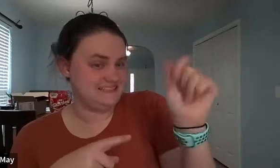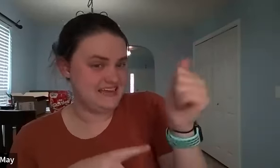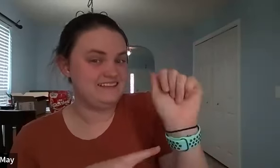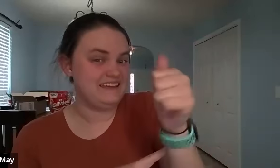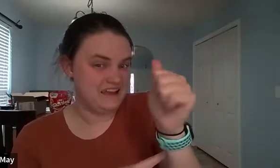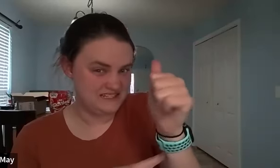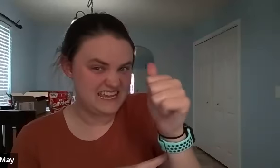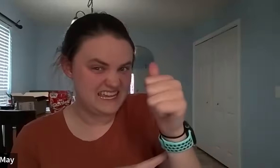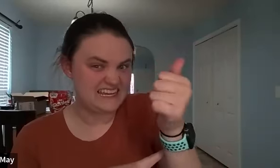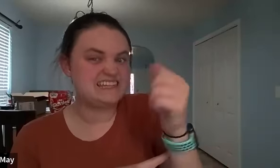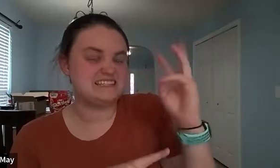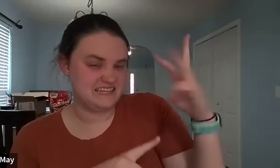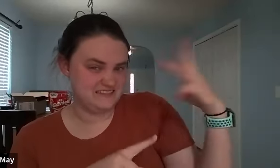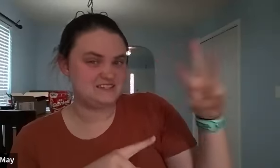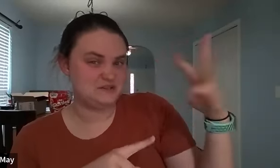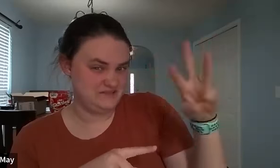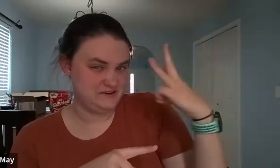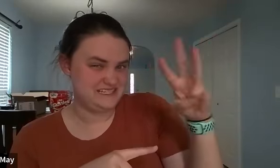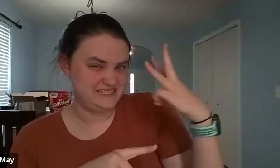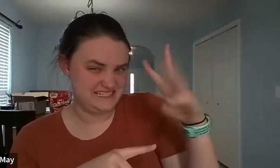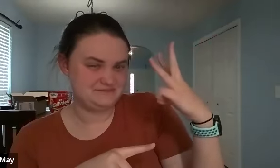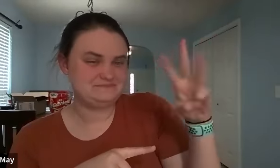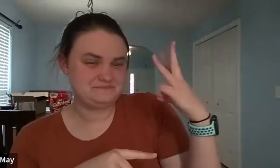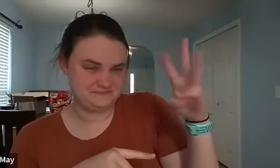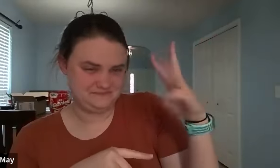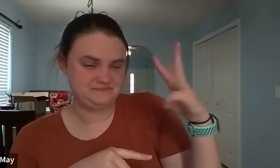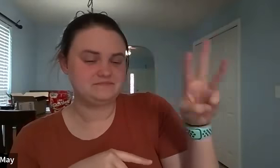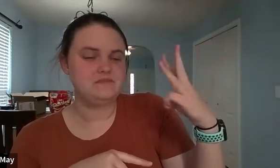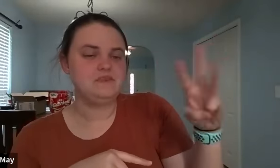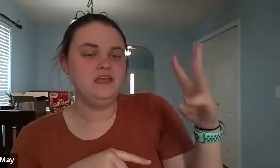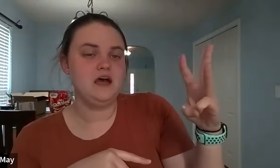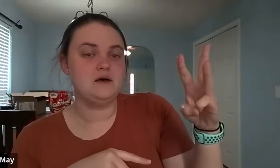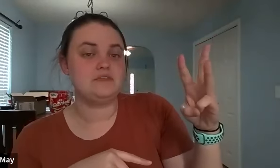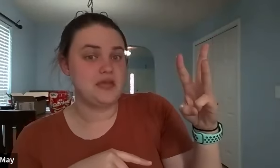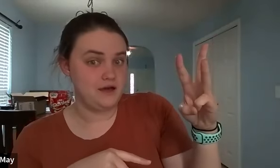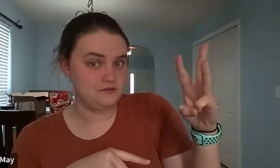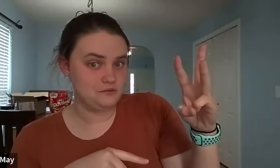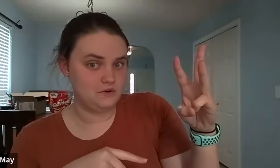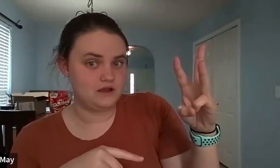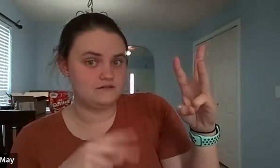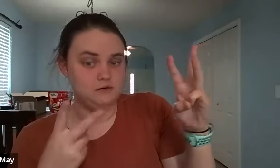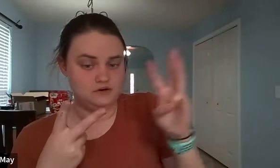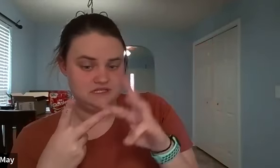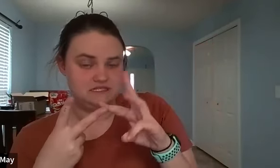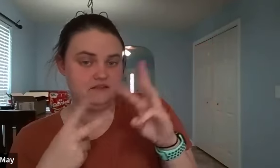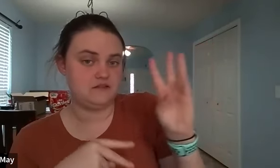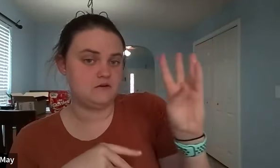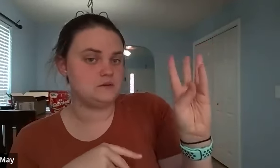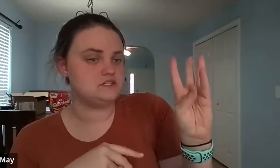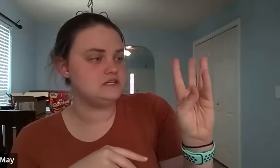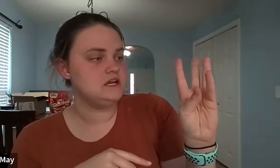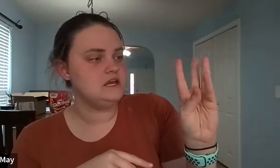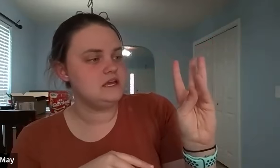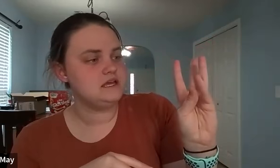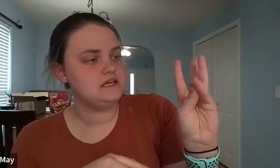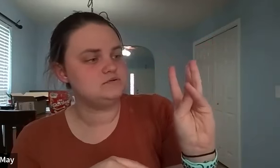Exactly like how the 10 is. It's like that. So you got our 16. The other one for 16, the other option is what